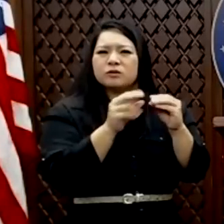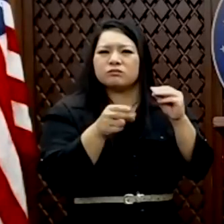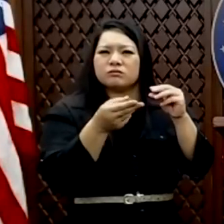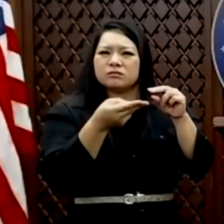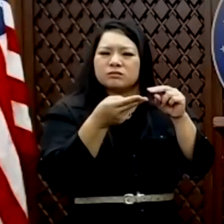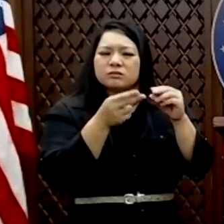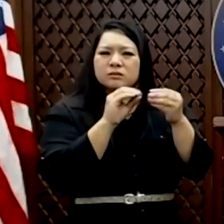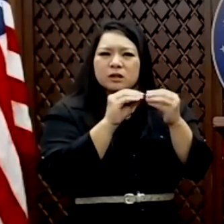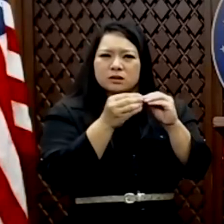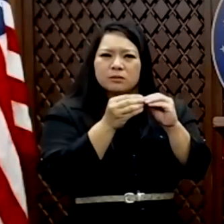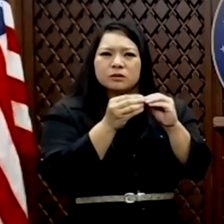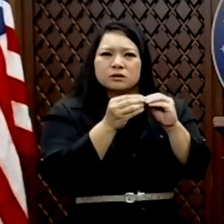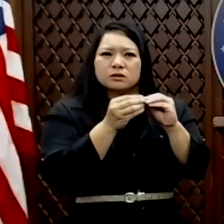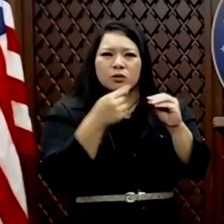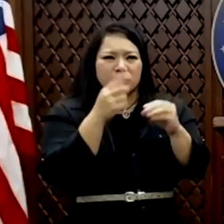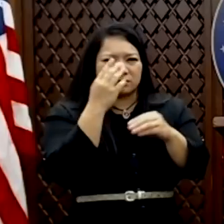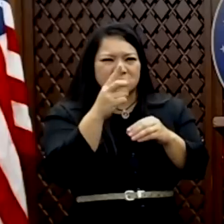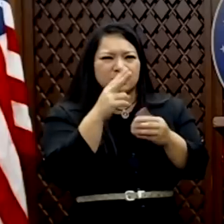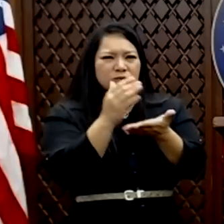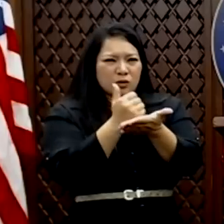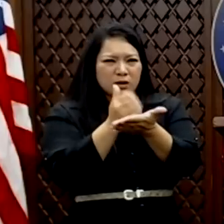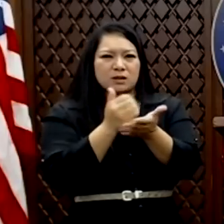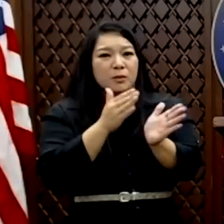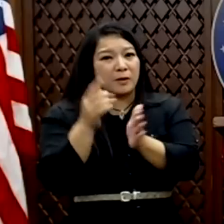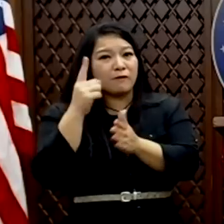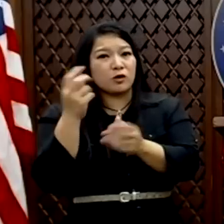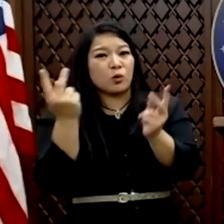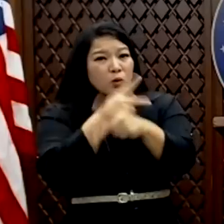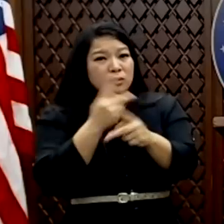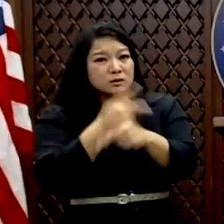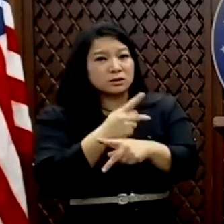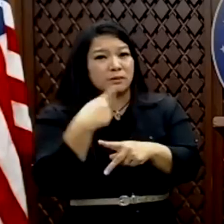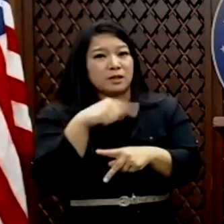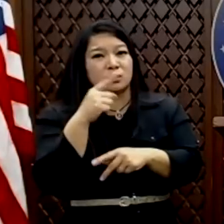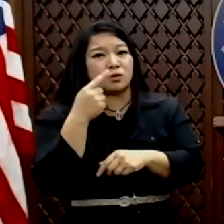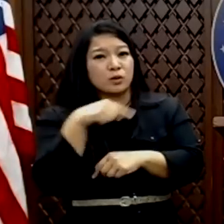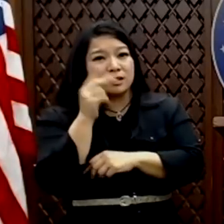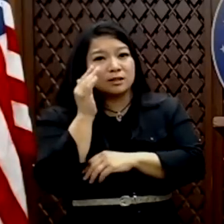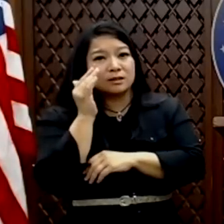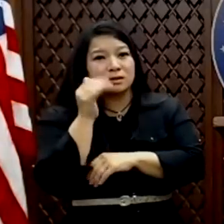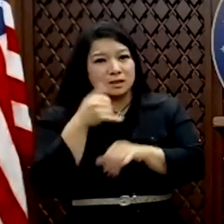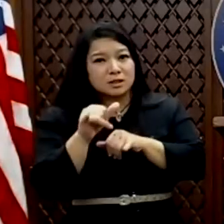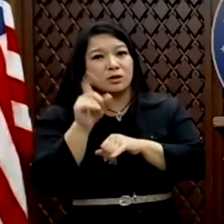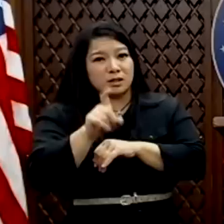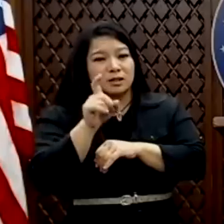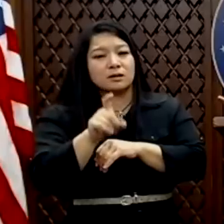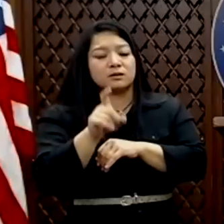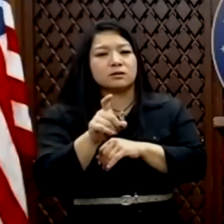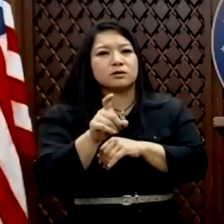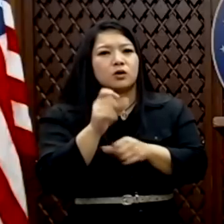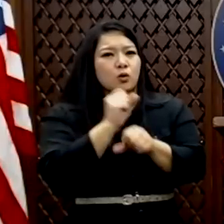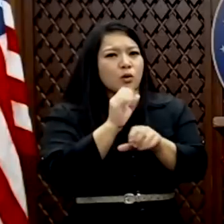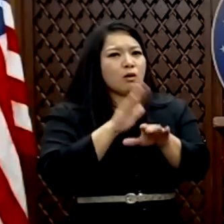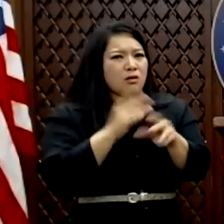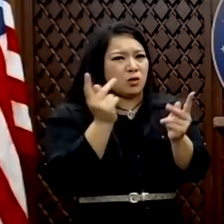to also prepare for the worst, because we still need to deal with the worst. And I don't know if